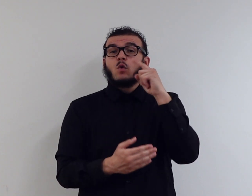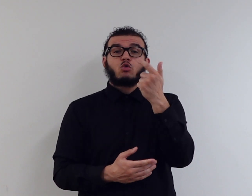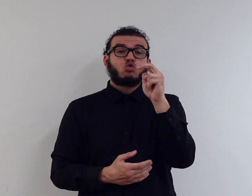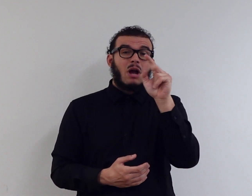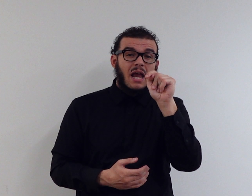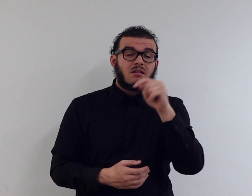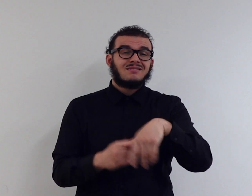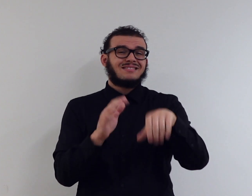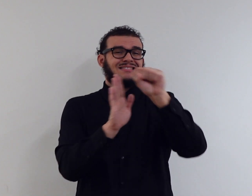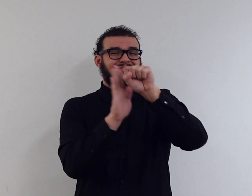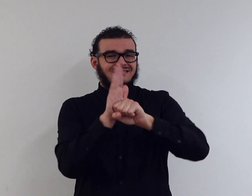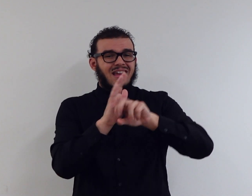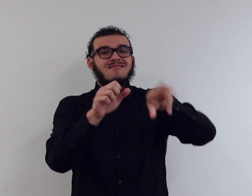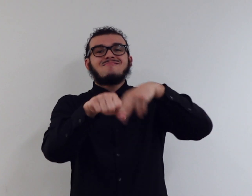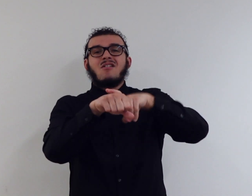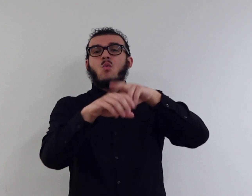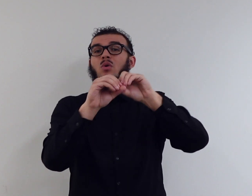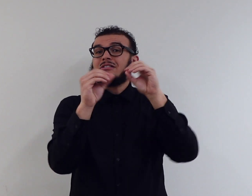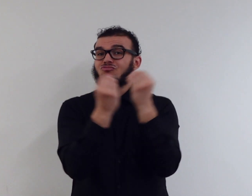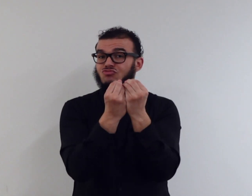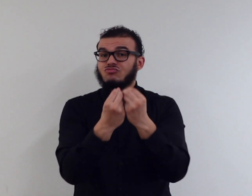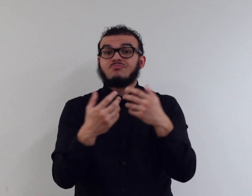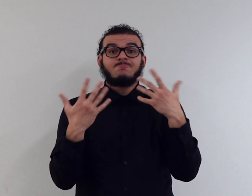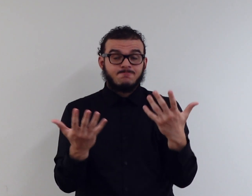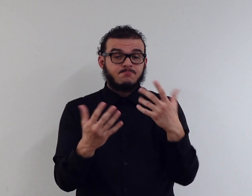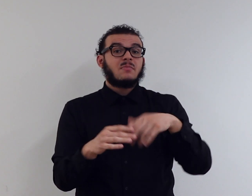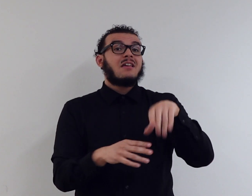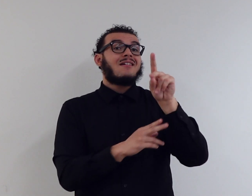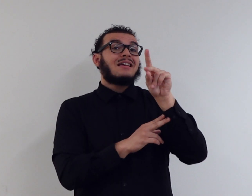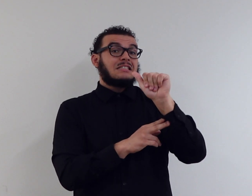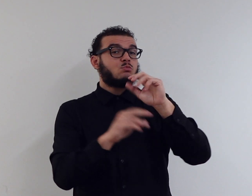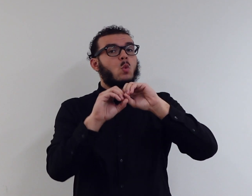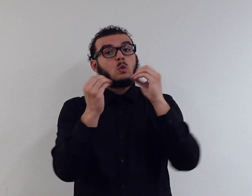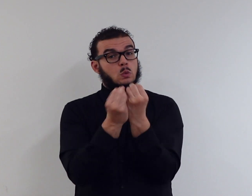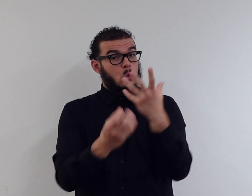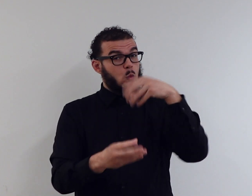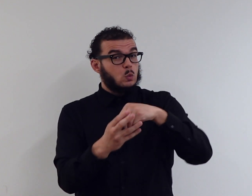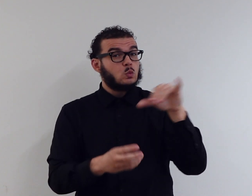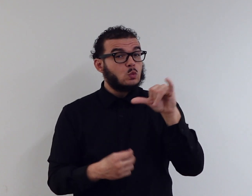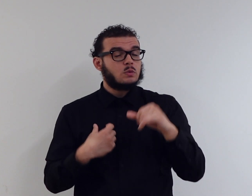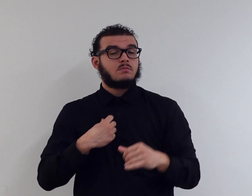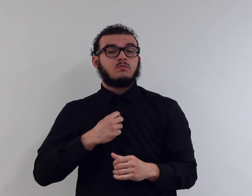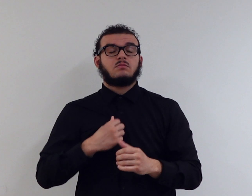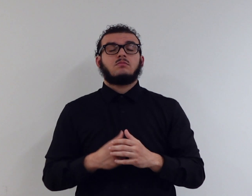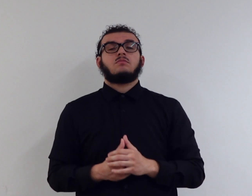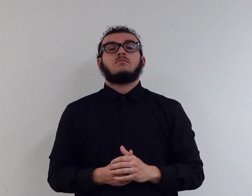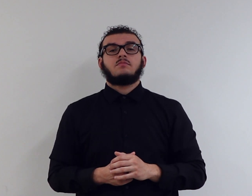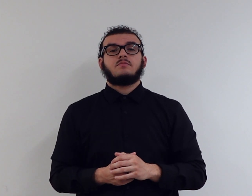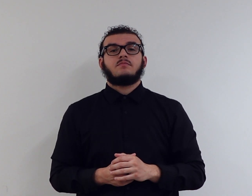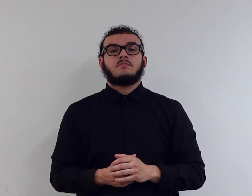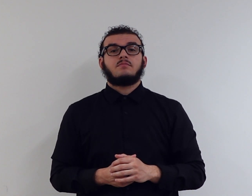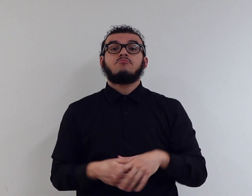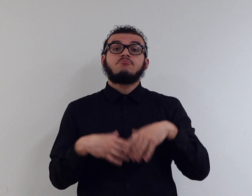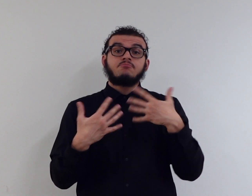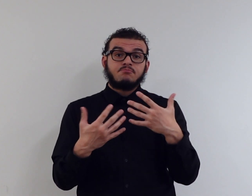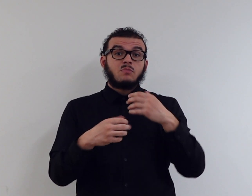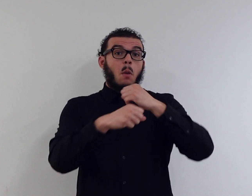and national organizations, including disability organizations, includes protection and